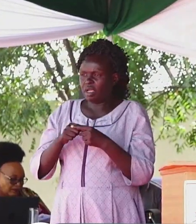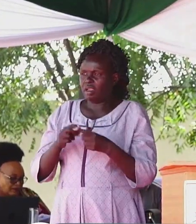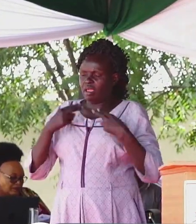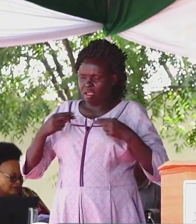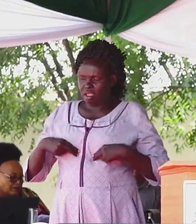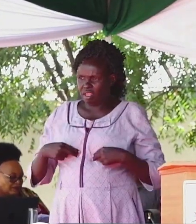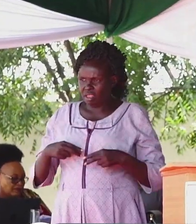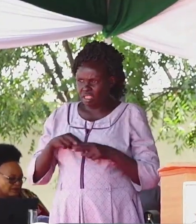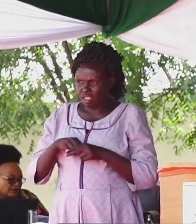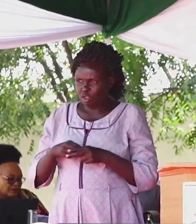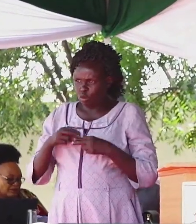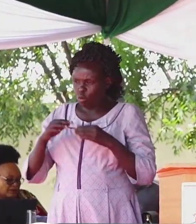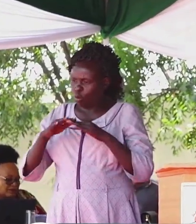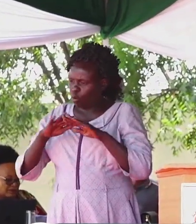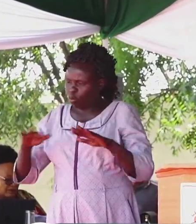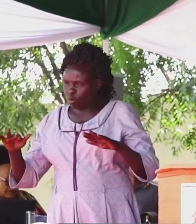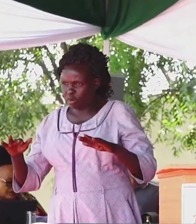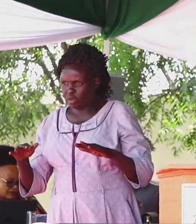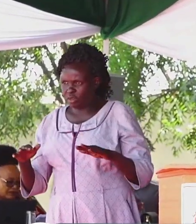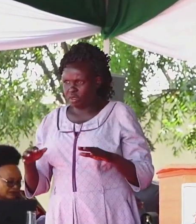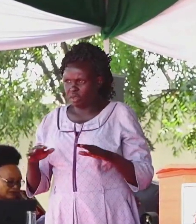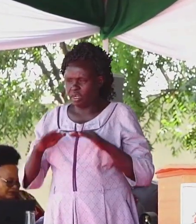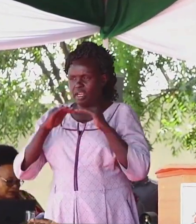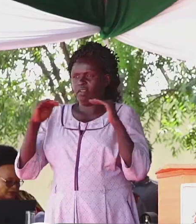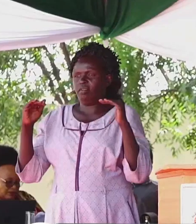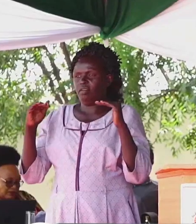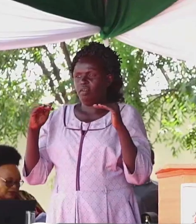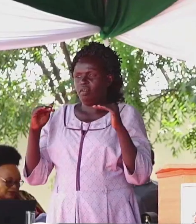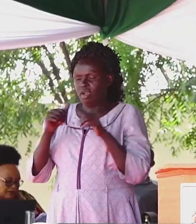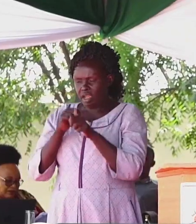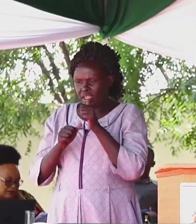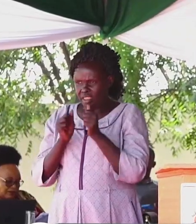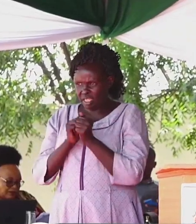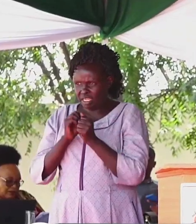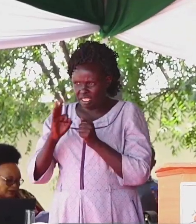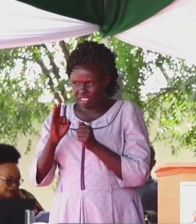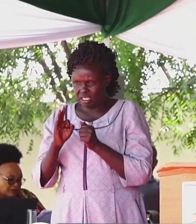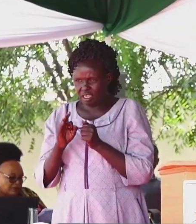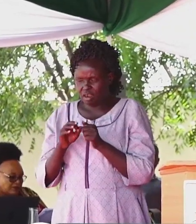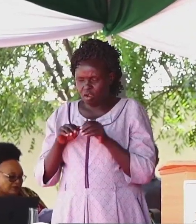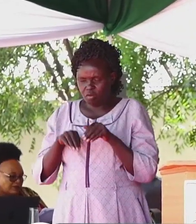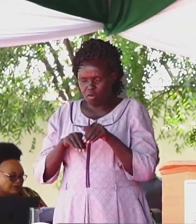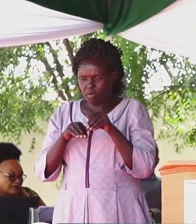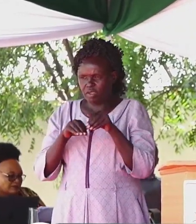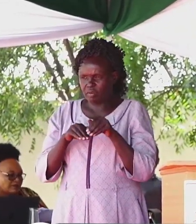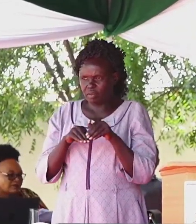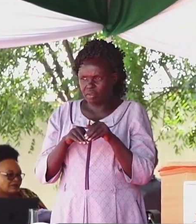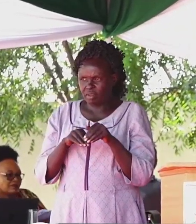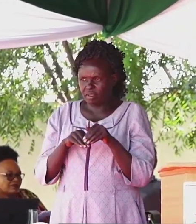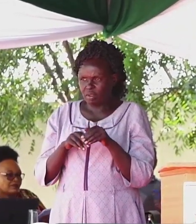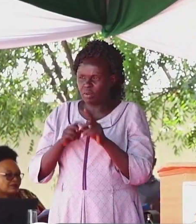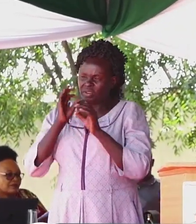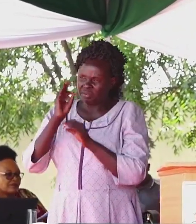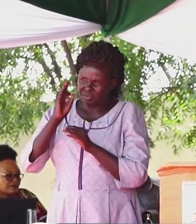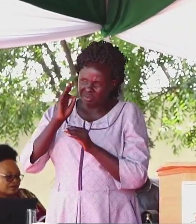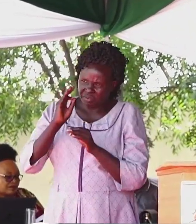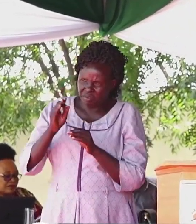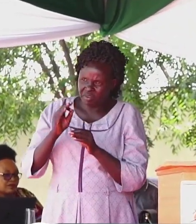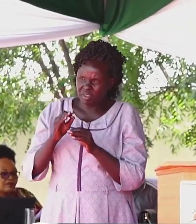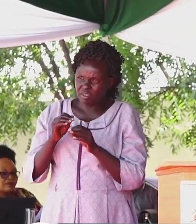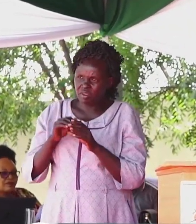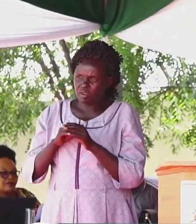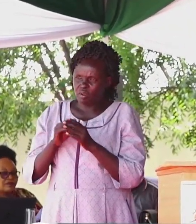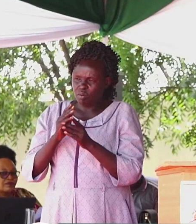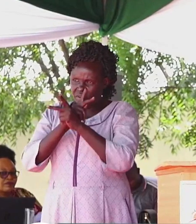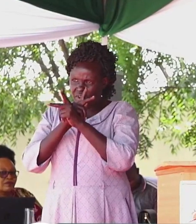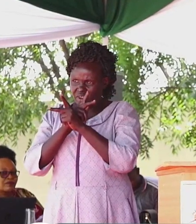to World Level. So under that theme, we have the following. We emphasize prevention and